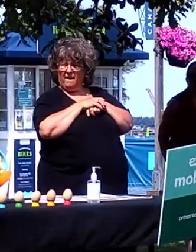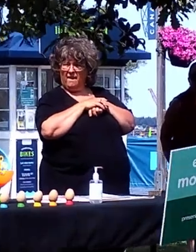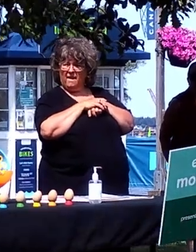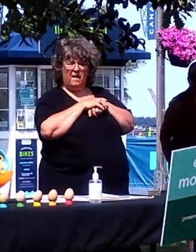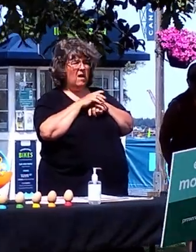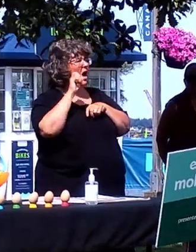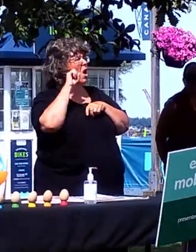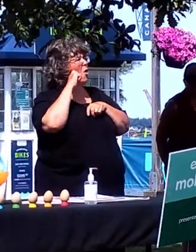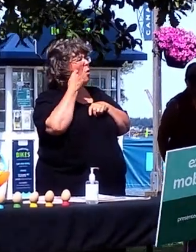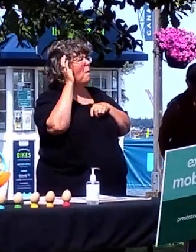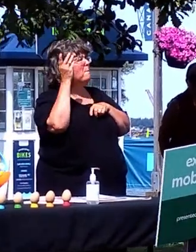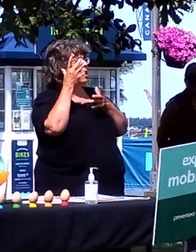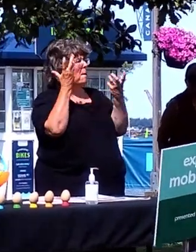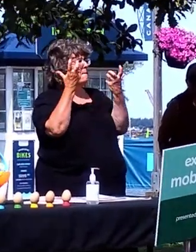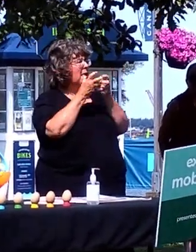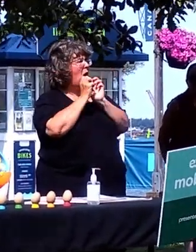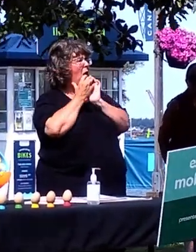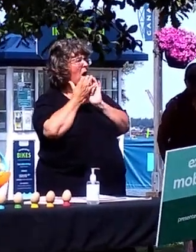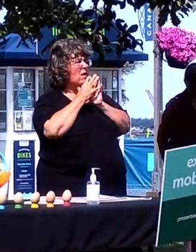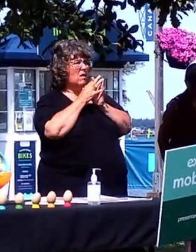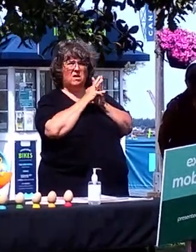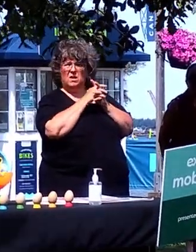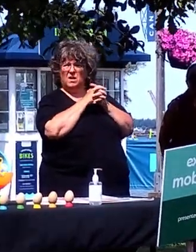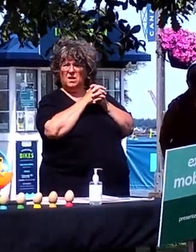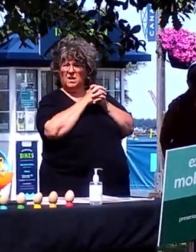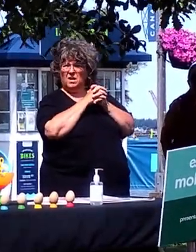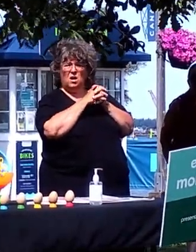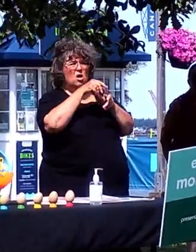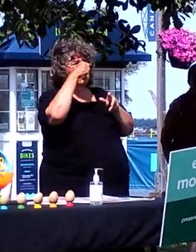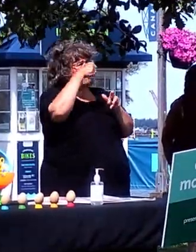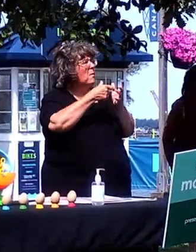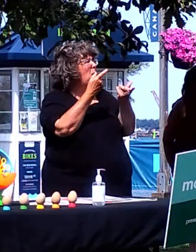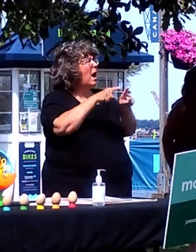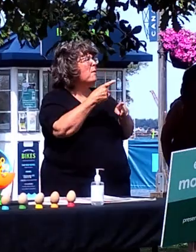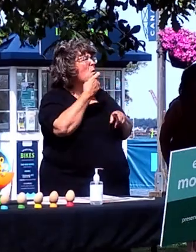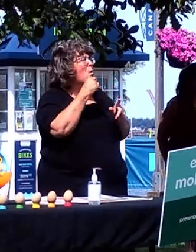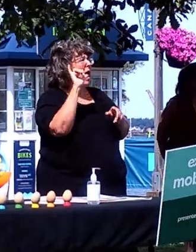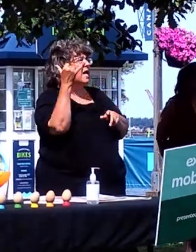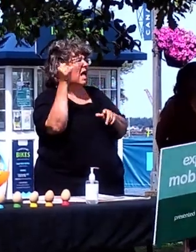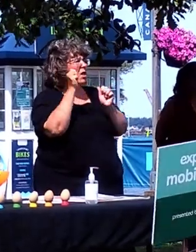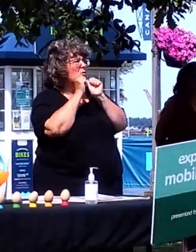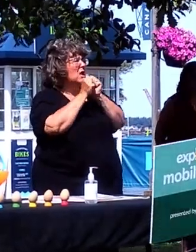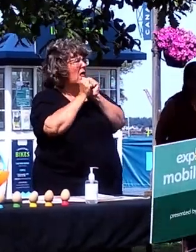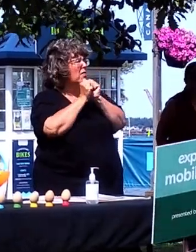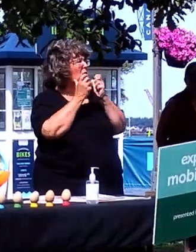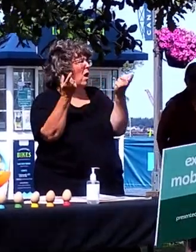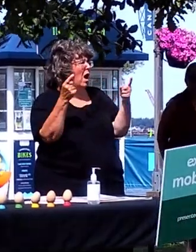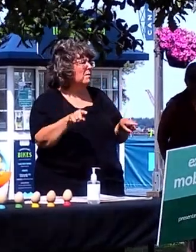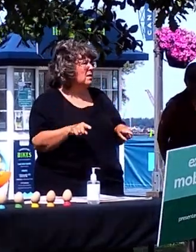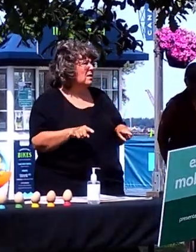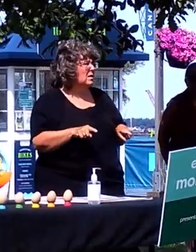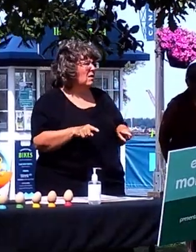looking glasses let you mix colors. What, do you guys remember what happens when you mix red and yellow?